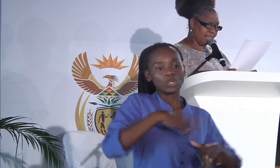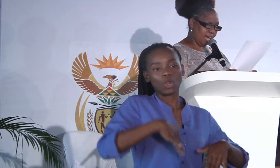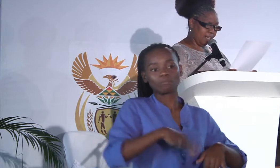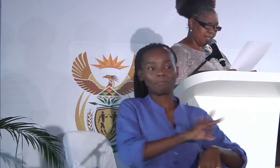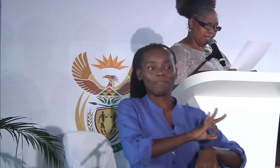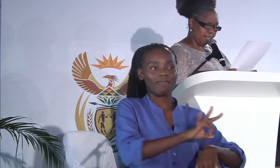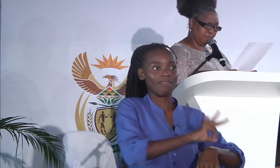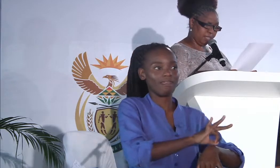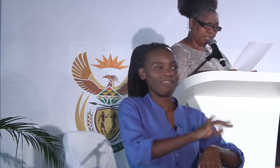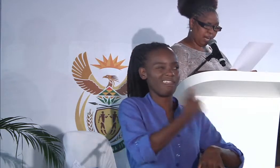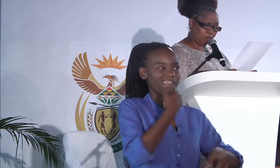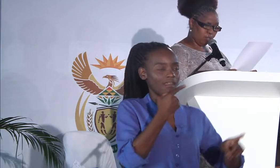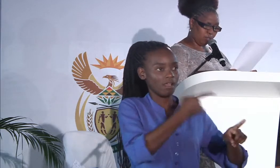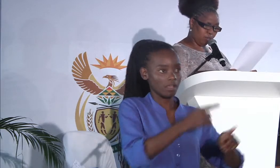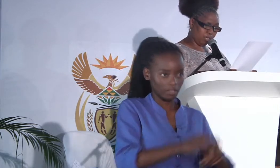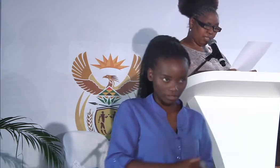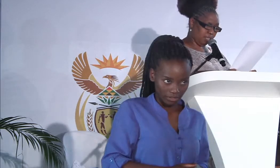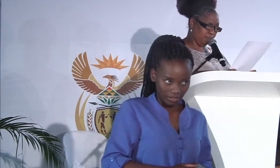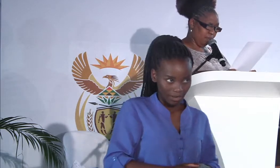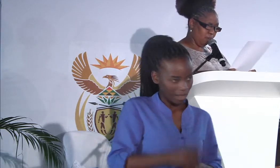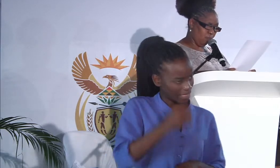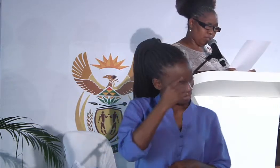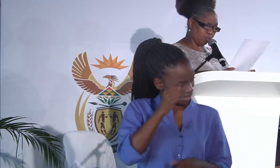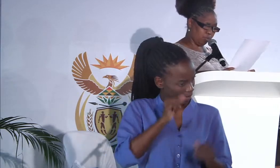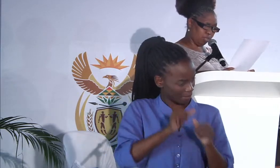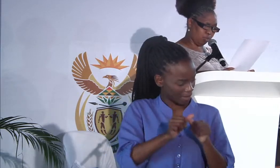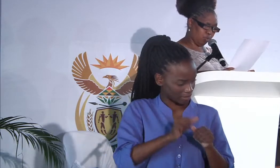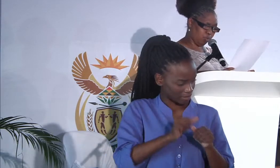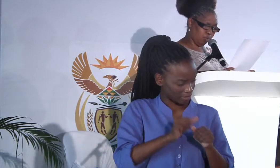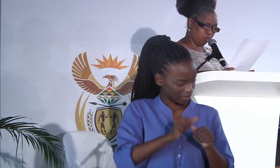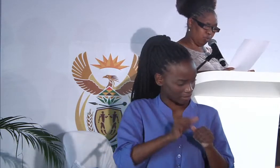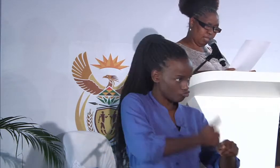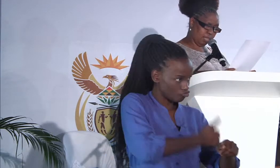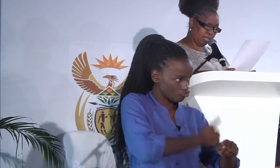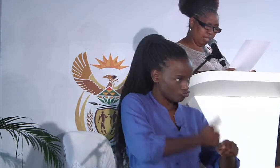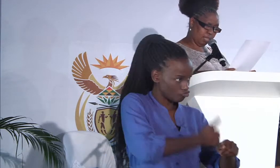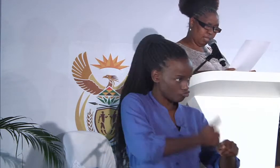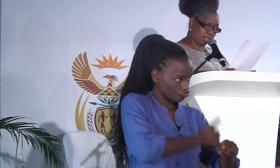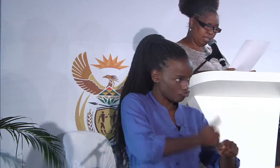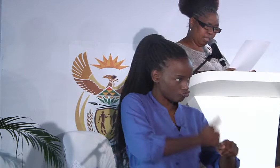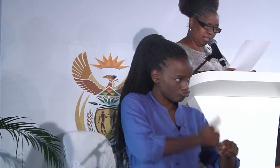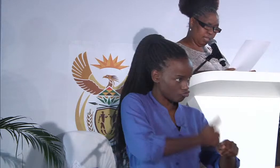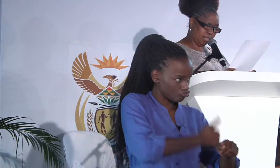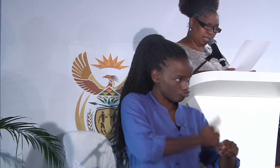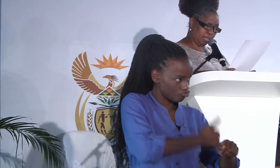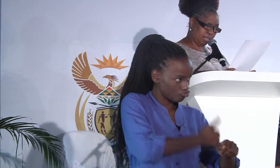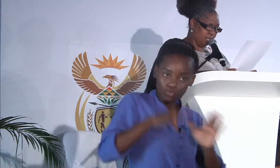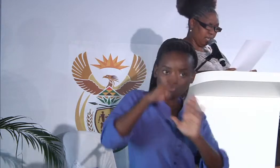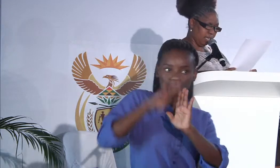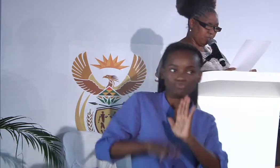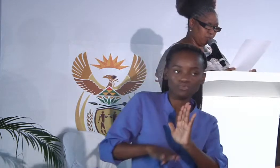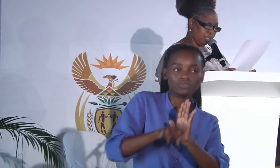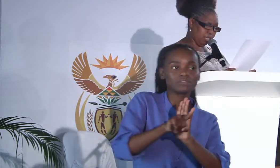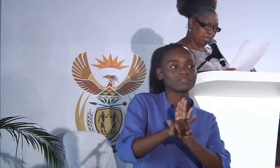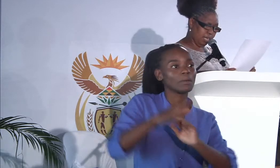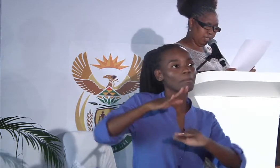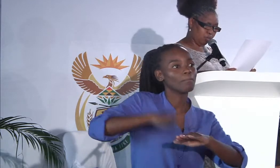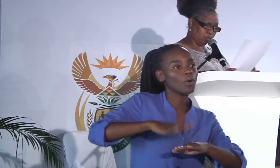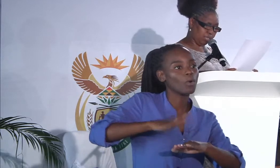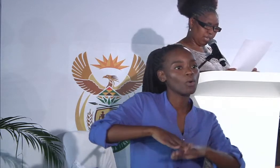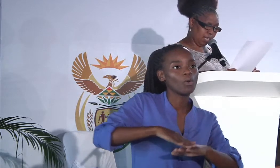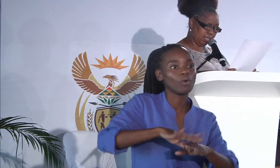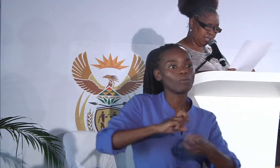Rather, if the drug control regime wants to reduce the unintended consequences, it would need